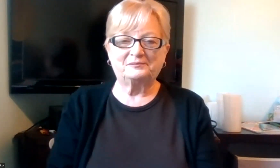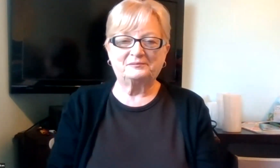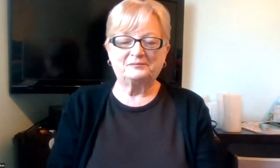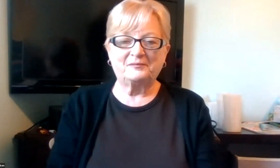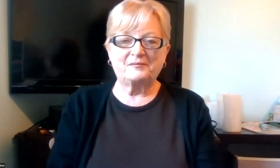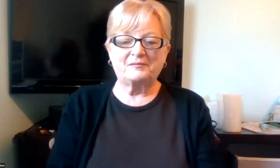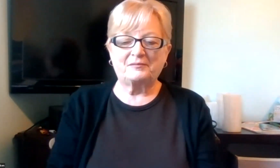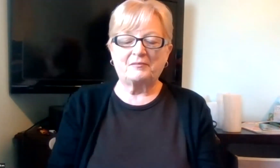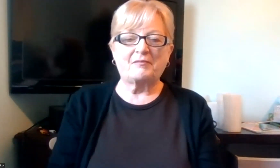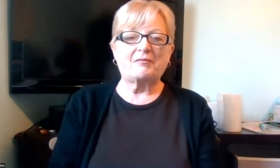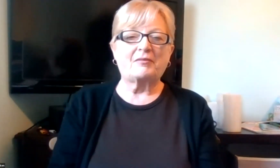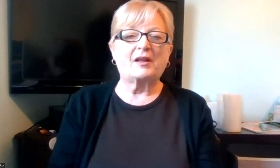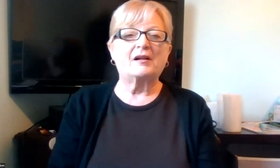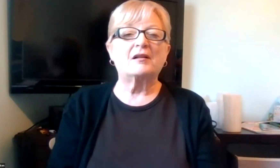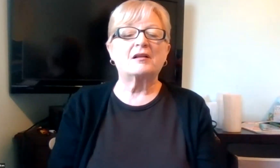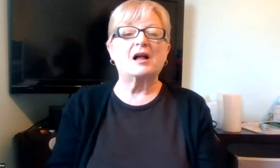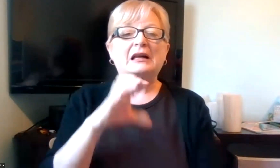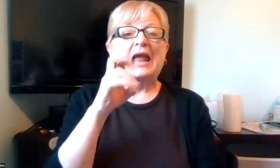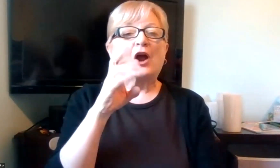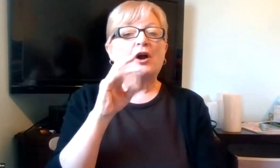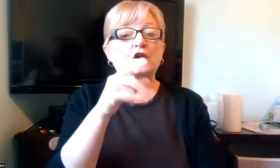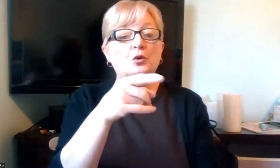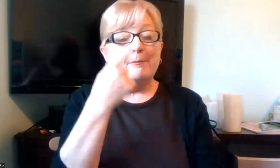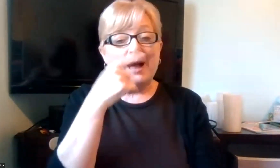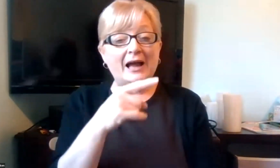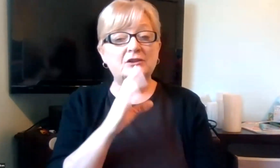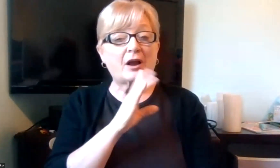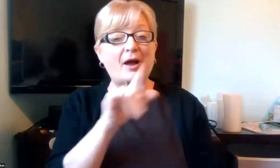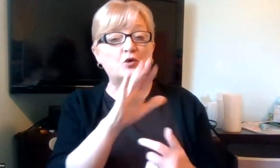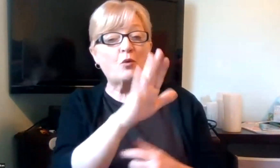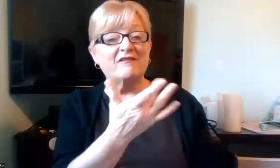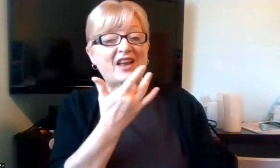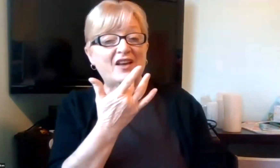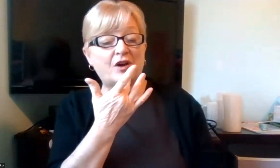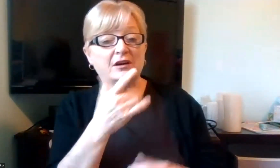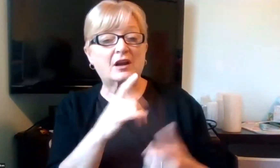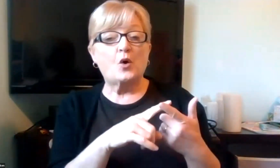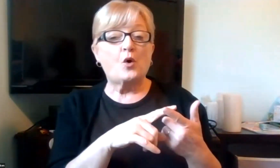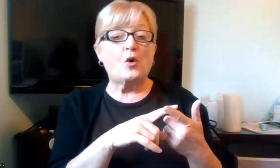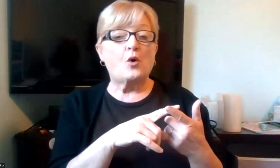Erin, while I'm queuing up this video, do you want to talk about your favorite recipe in the rice cooker?